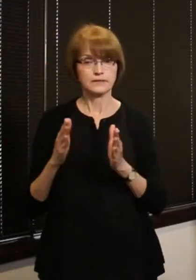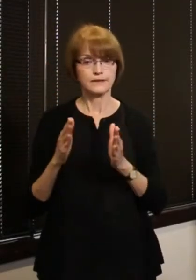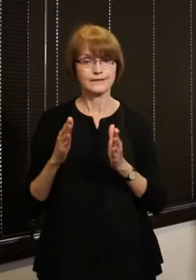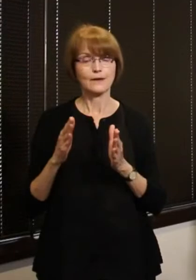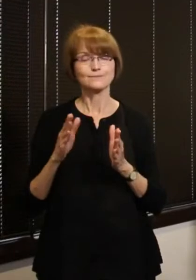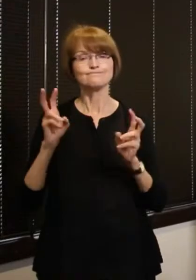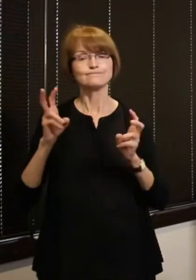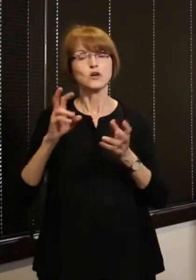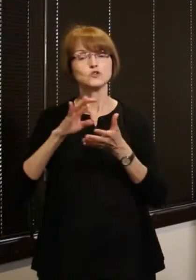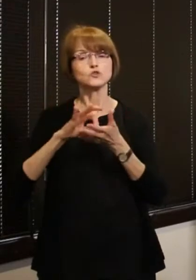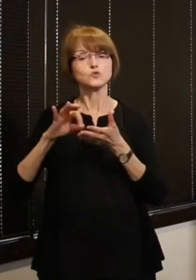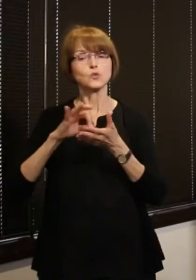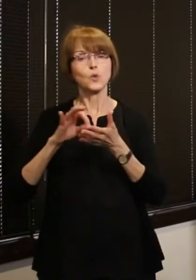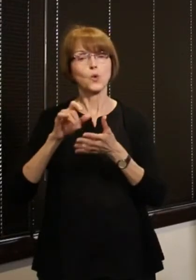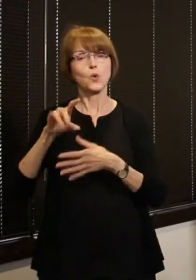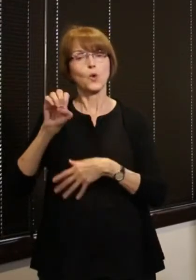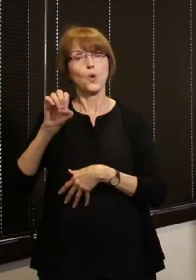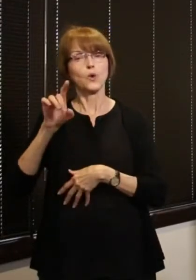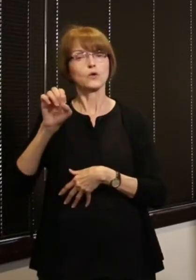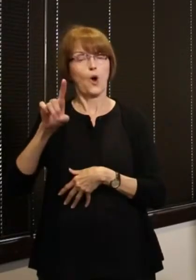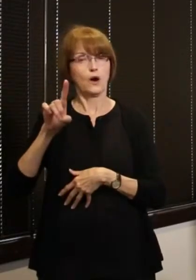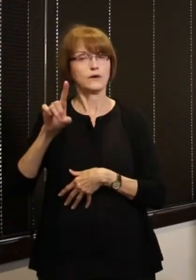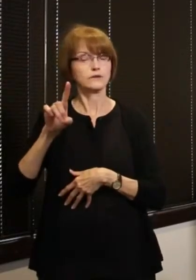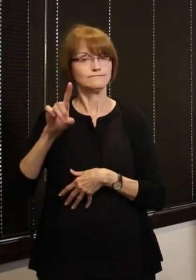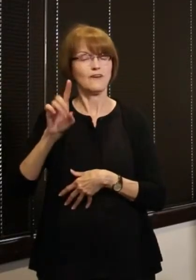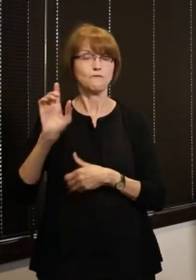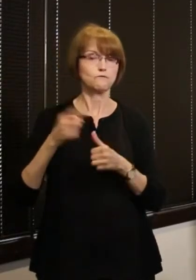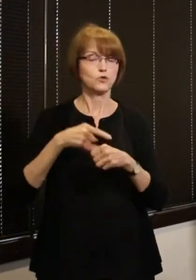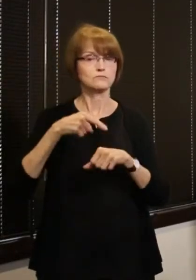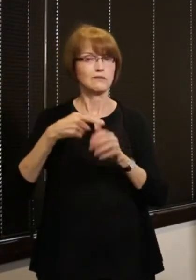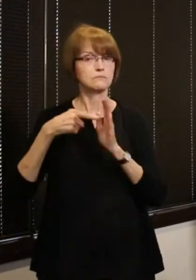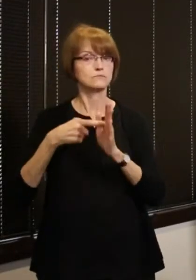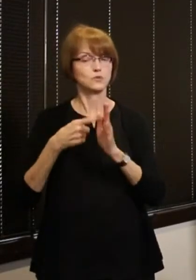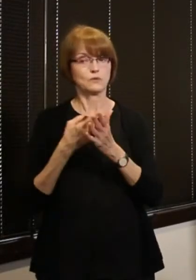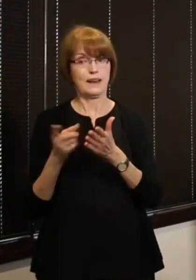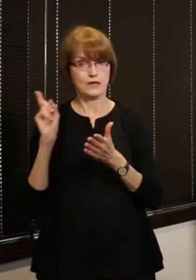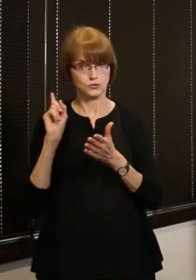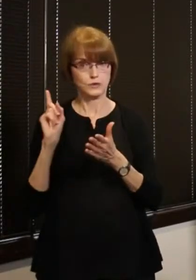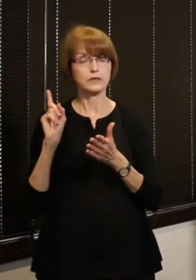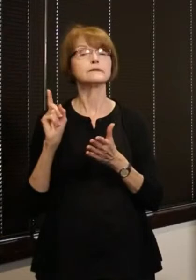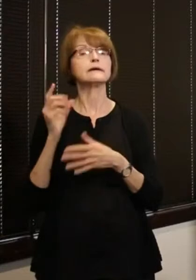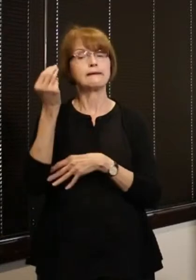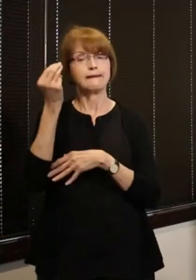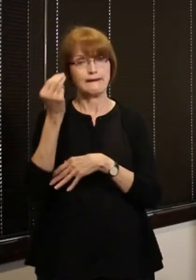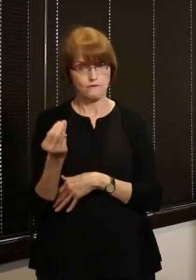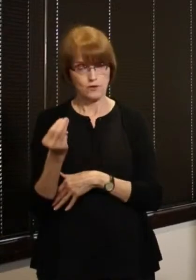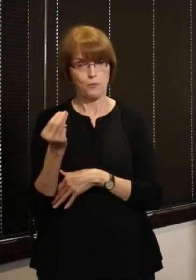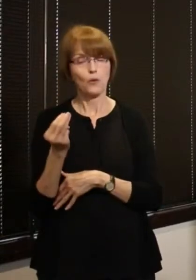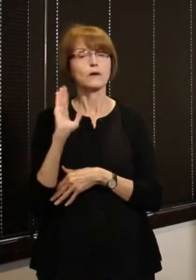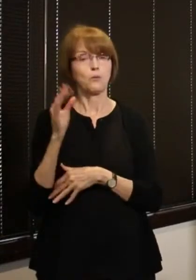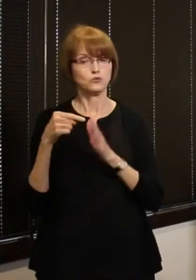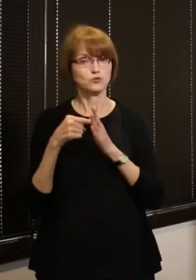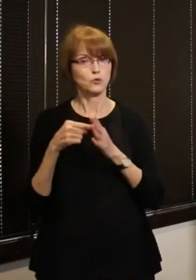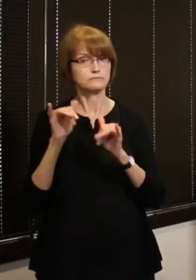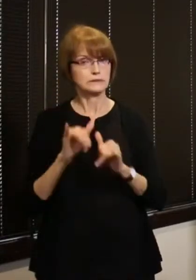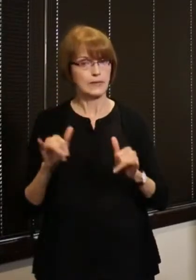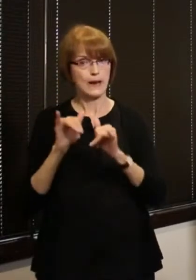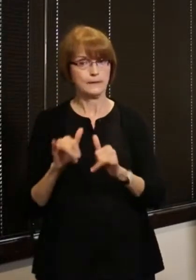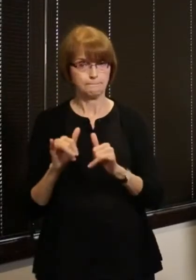scorecard. So we introduced this last week, and we're going to continue to show that to you going forward on